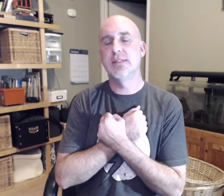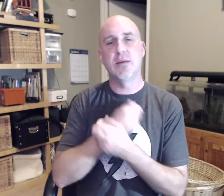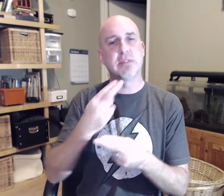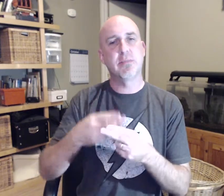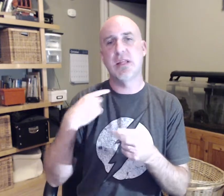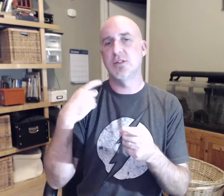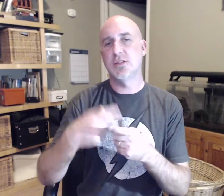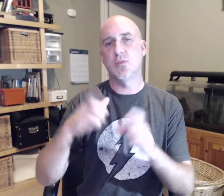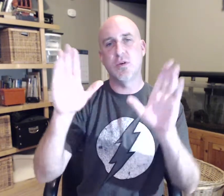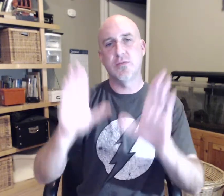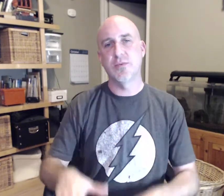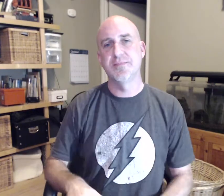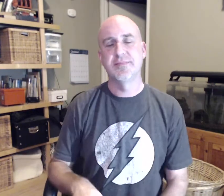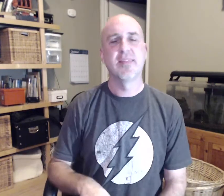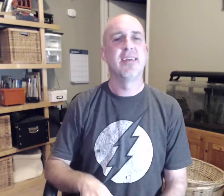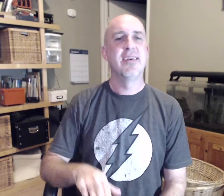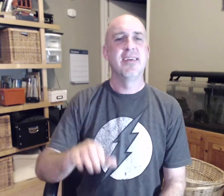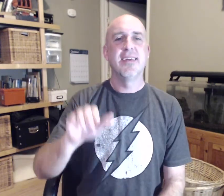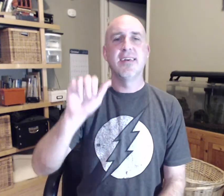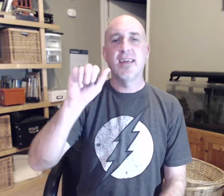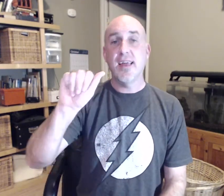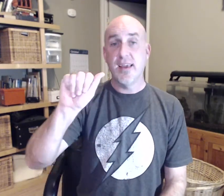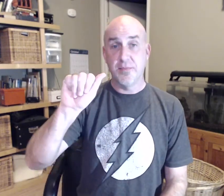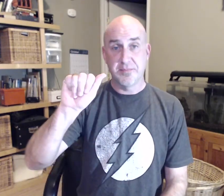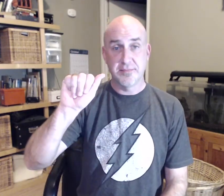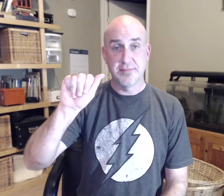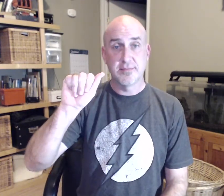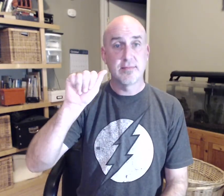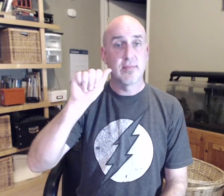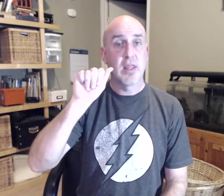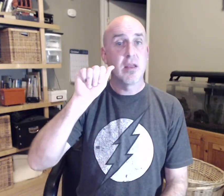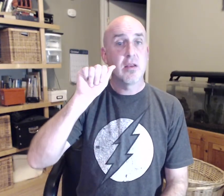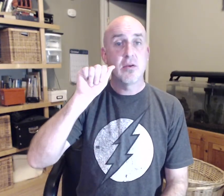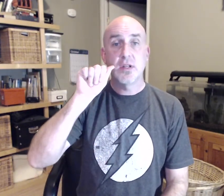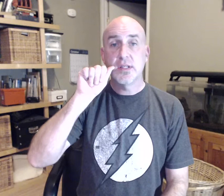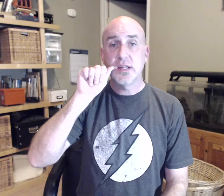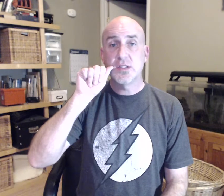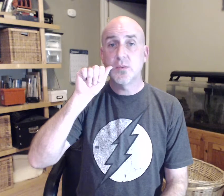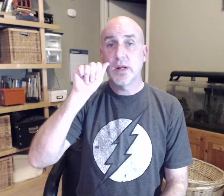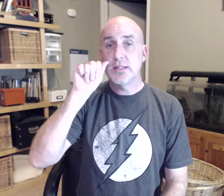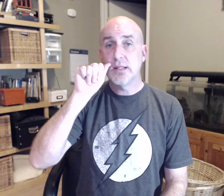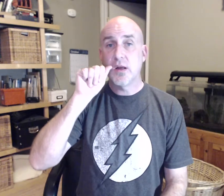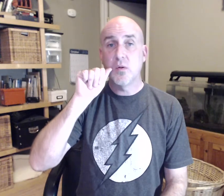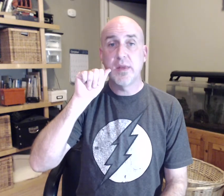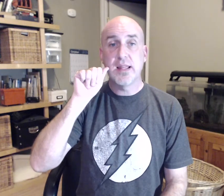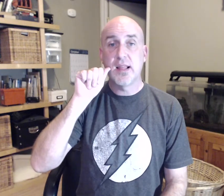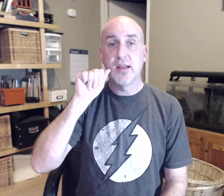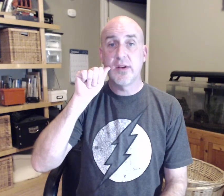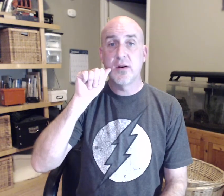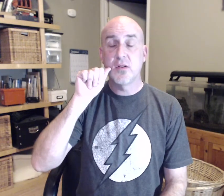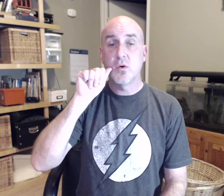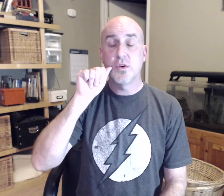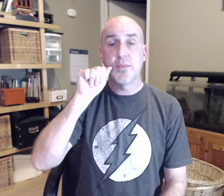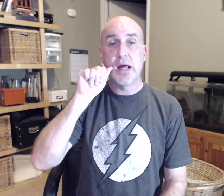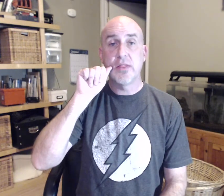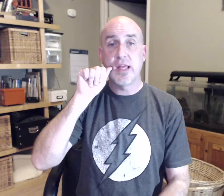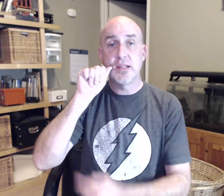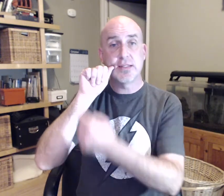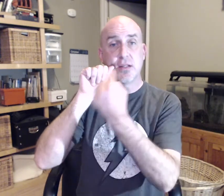name in Spanish. It's wonderful. A. You're going to touch it right to that old man line right here on the corner of your mouth, and it's going to go